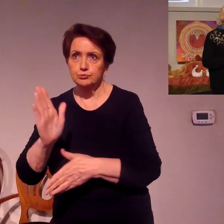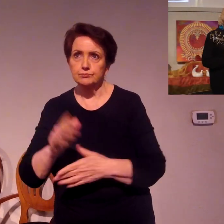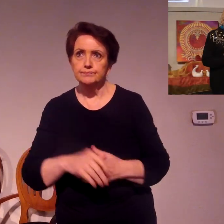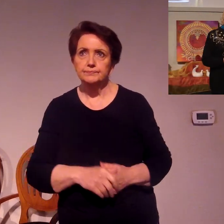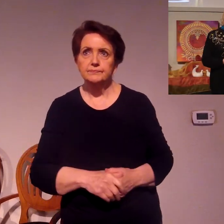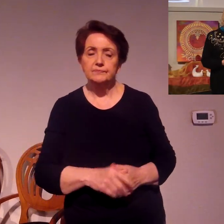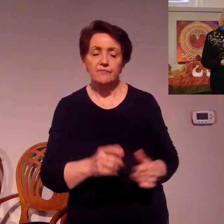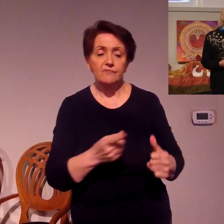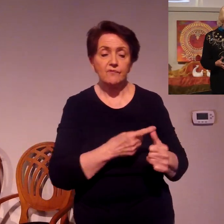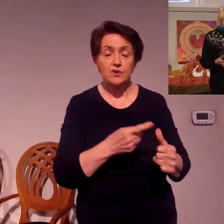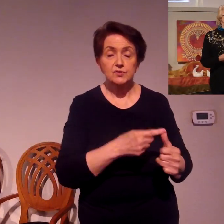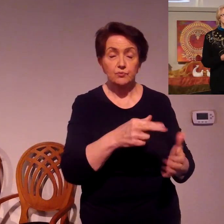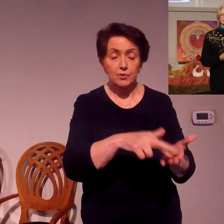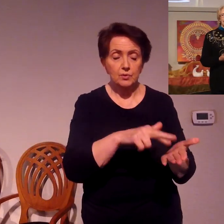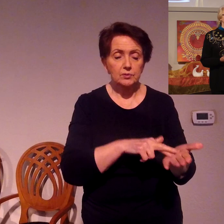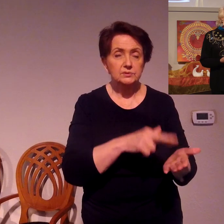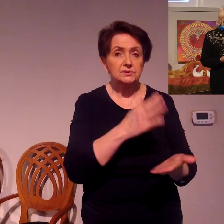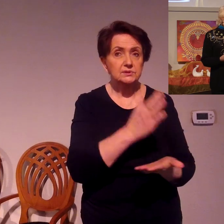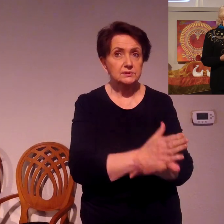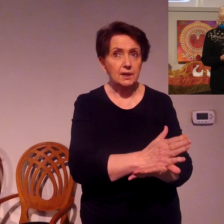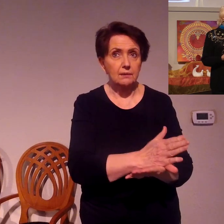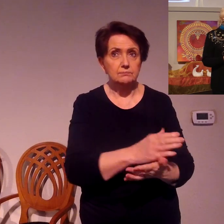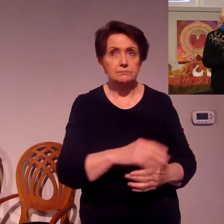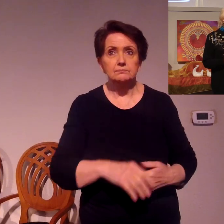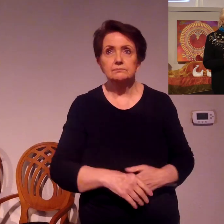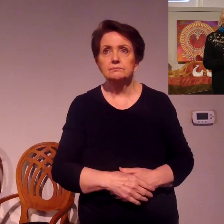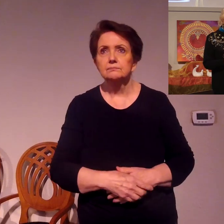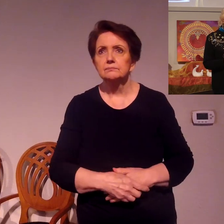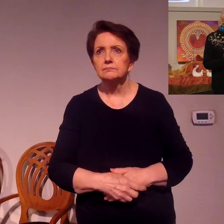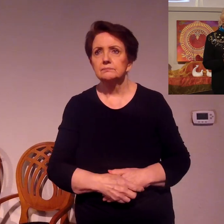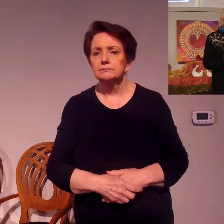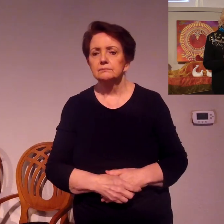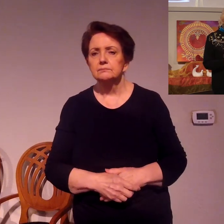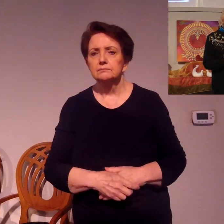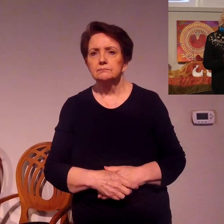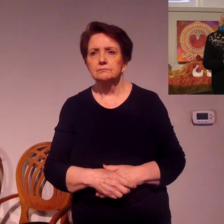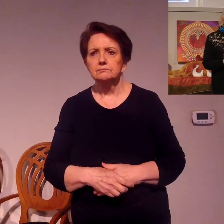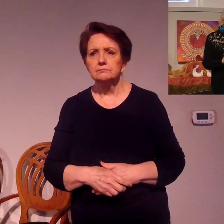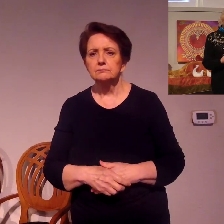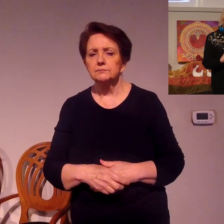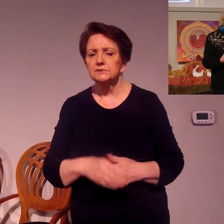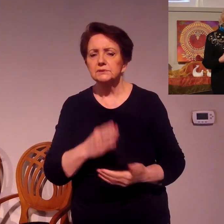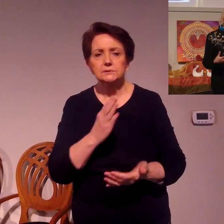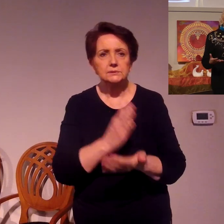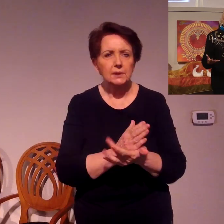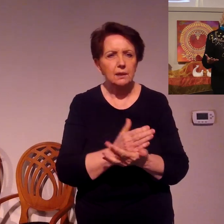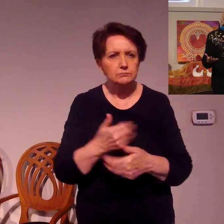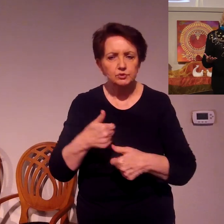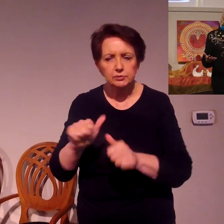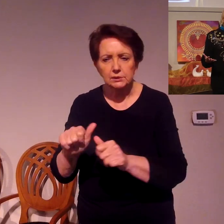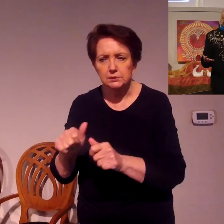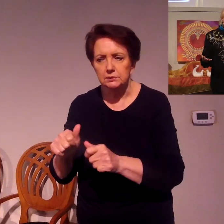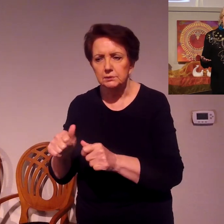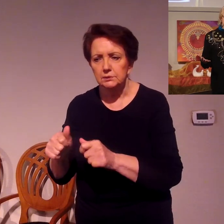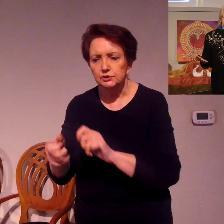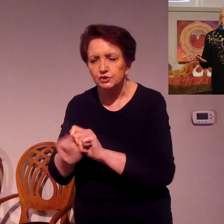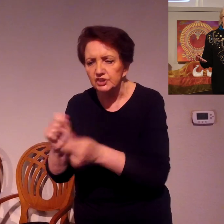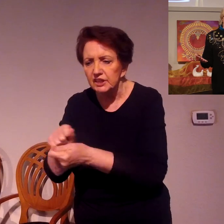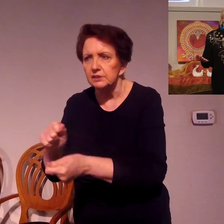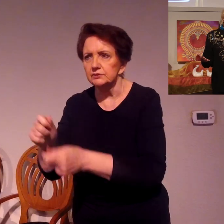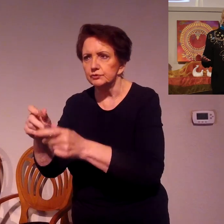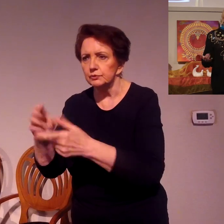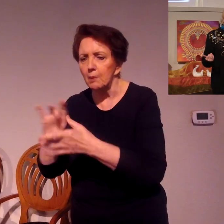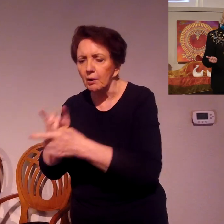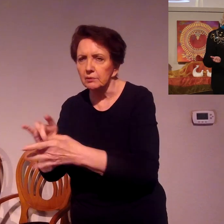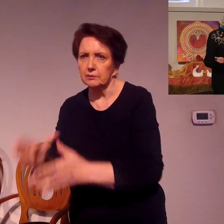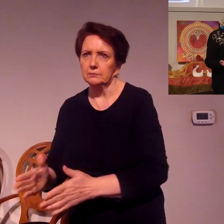stop. We need to stop trying to make our partner change. We need to stop trying